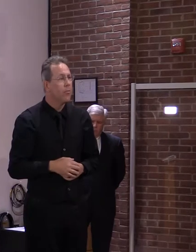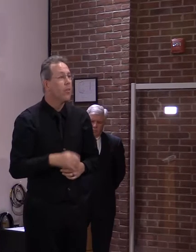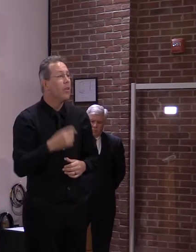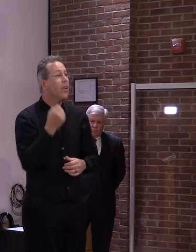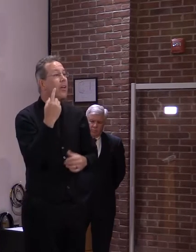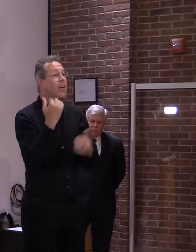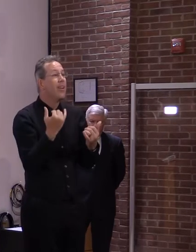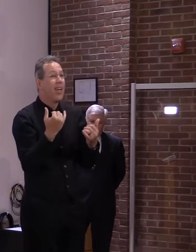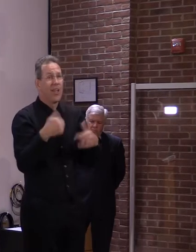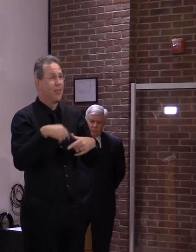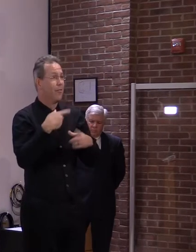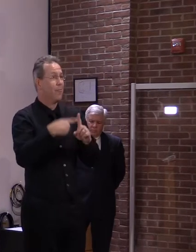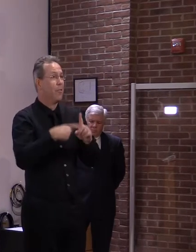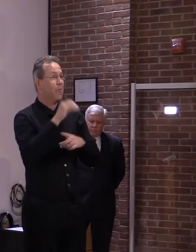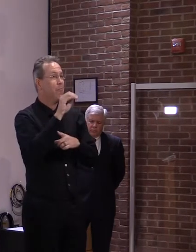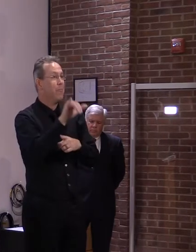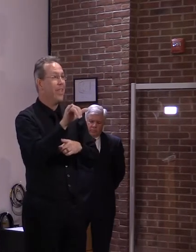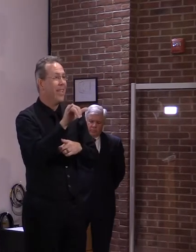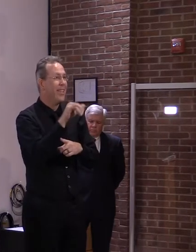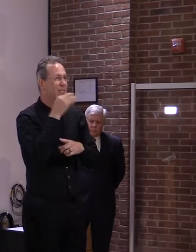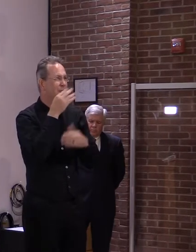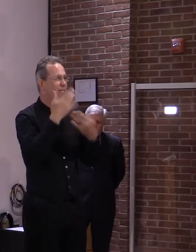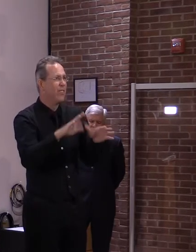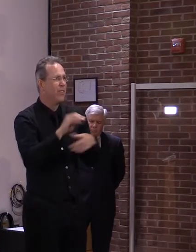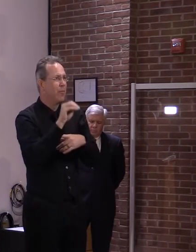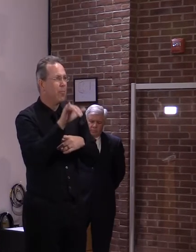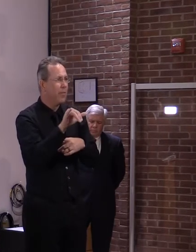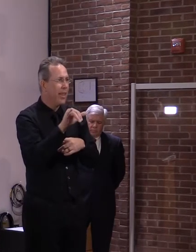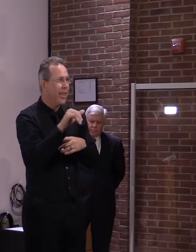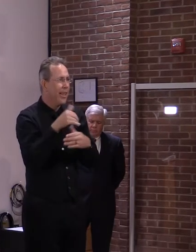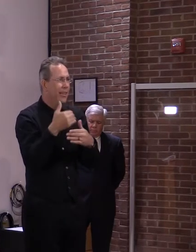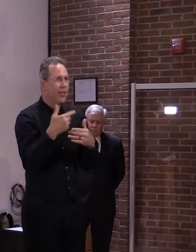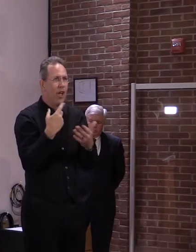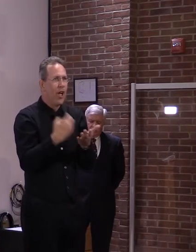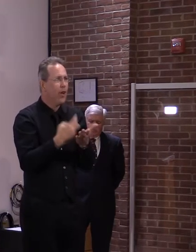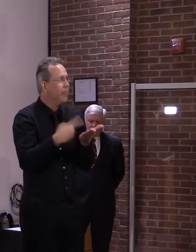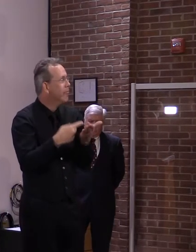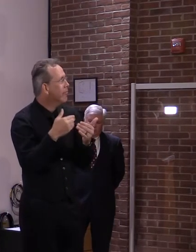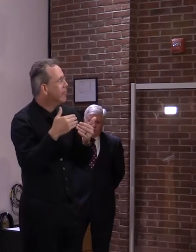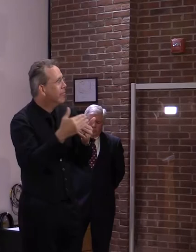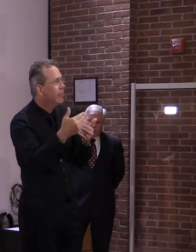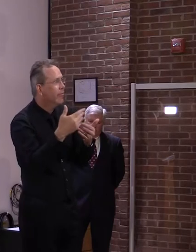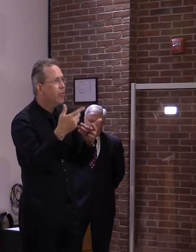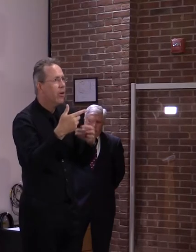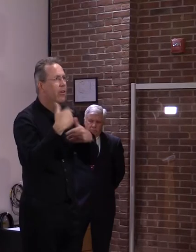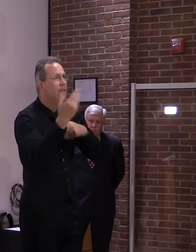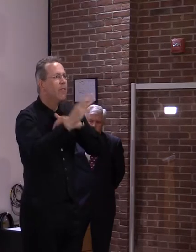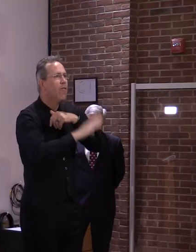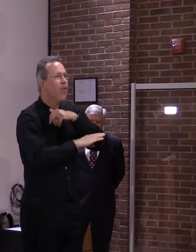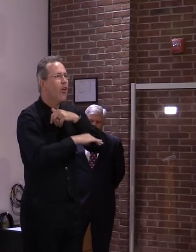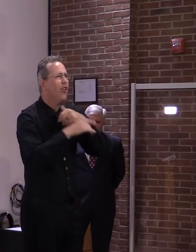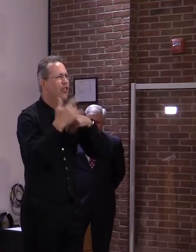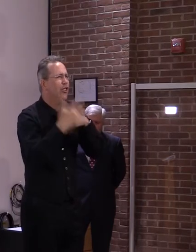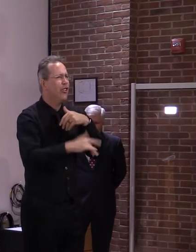and it's a little premature to talk about what will happen at the beginning of the next school year.